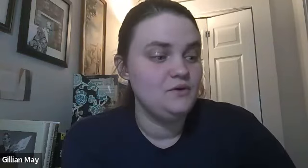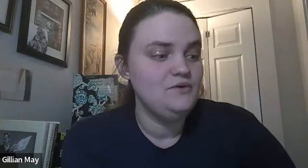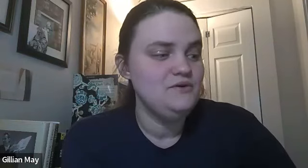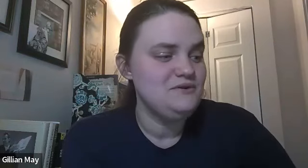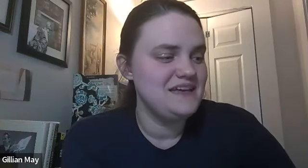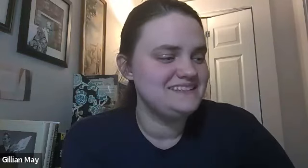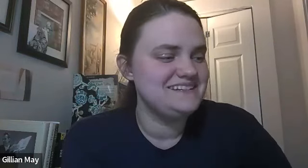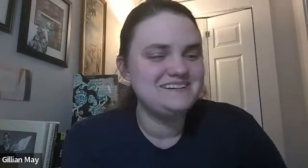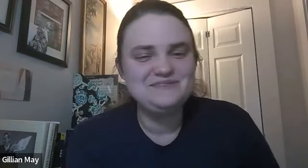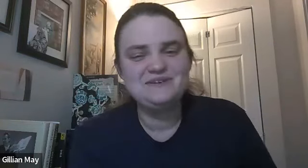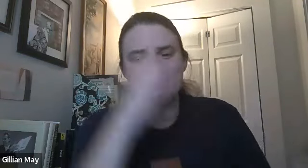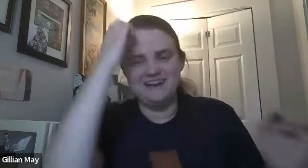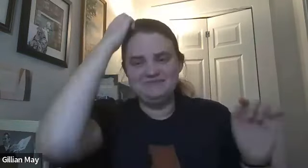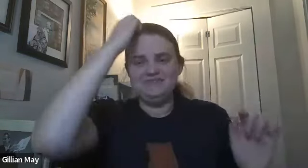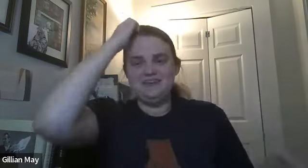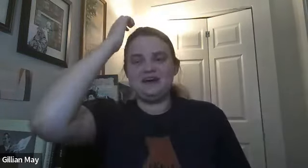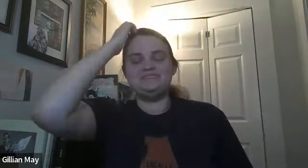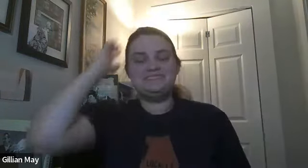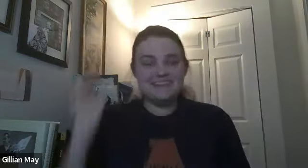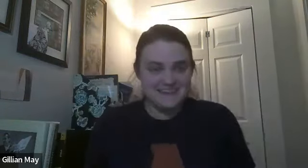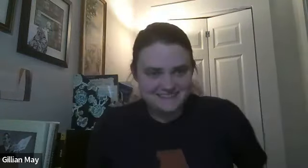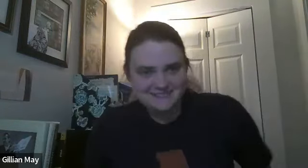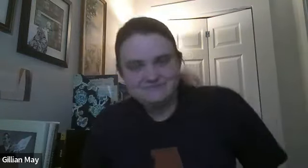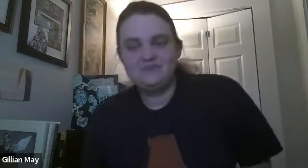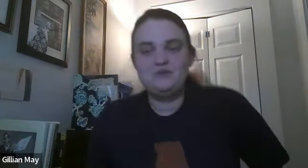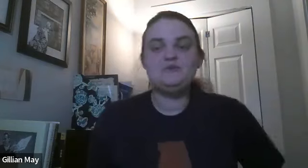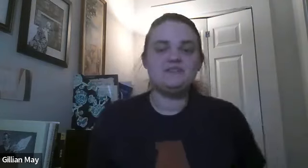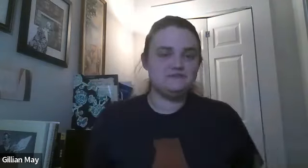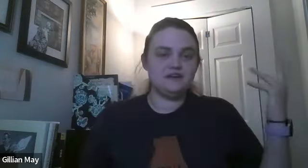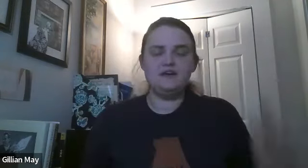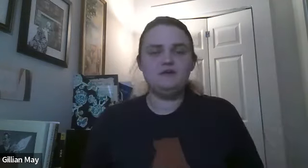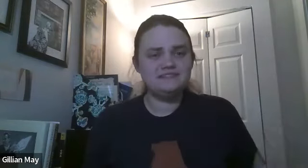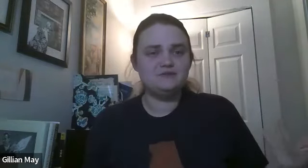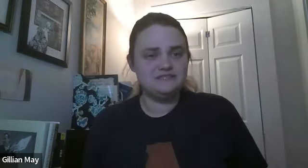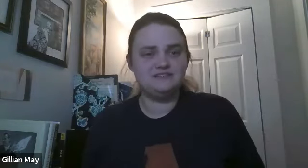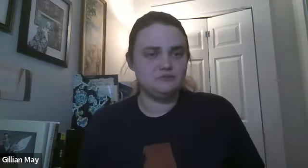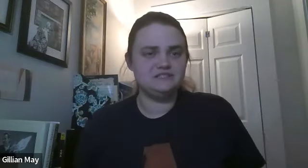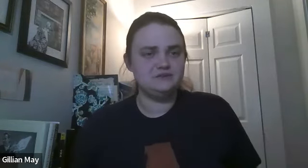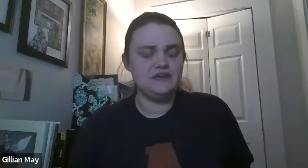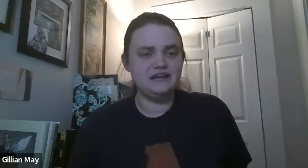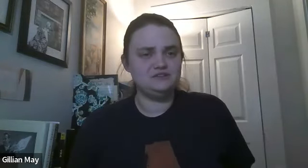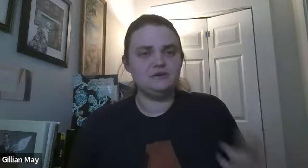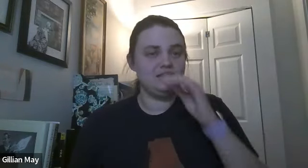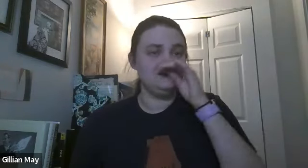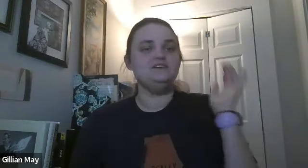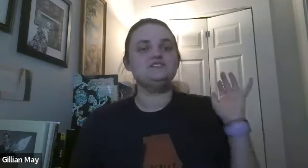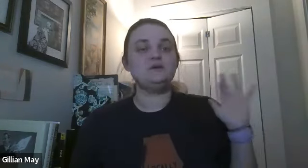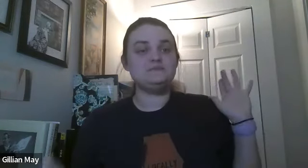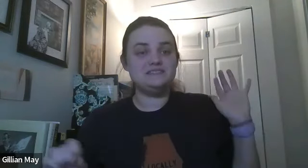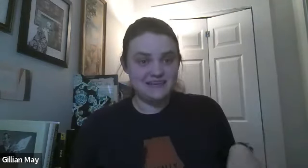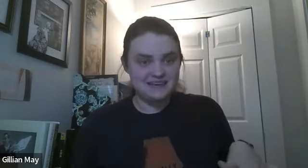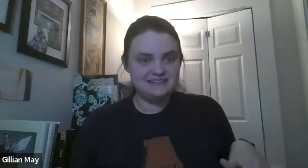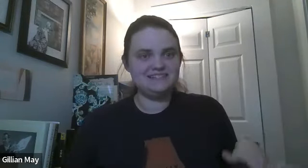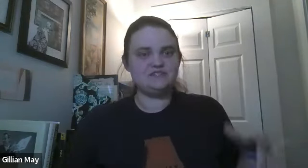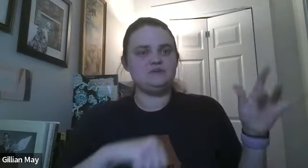Oh, that's a good one. Okay. Obsessed. Ooh, and then forget. Okay, that's always a good one too, and then I don't add. So obsessed is going